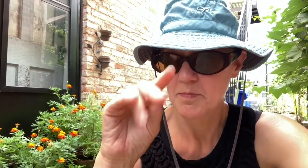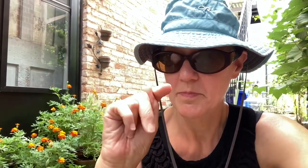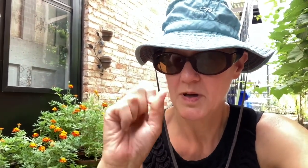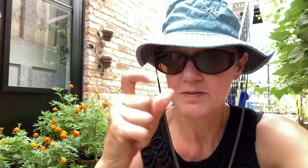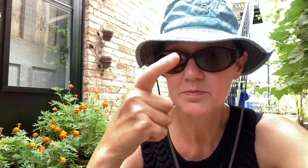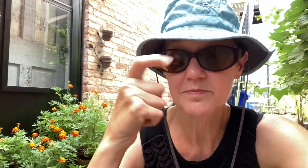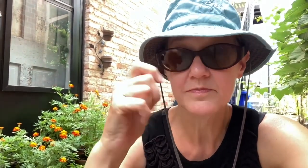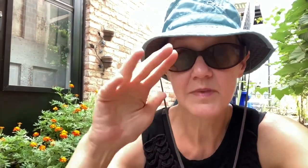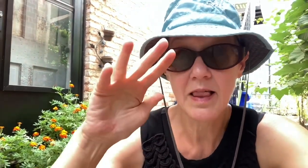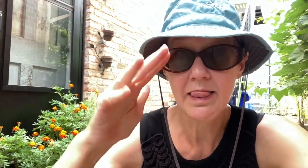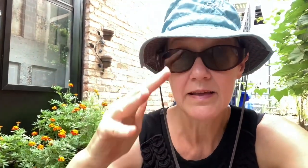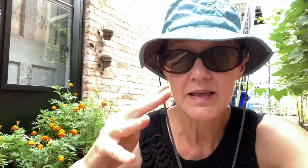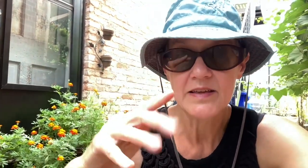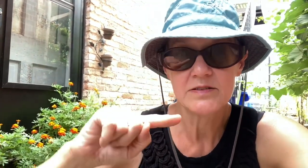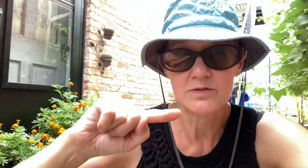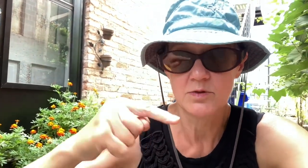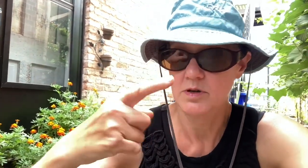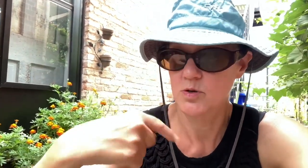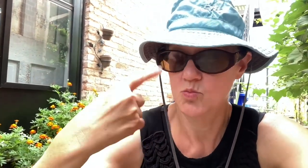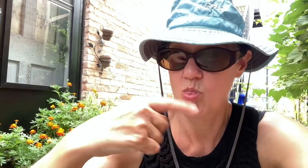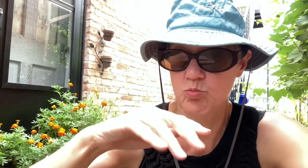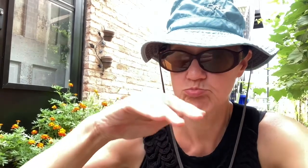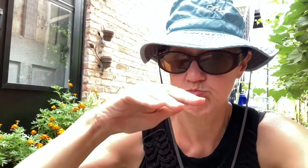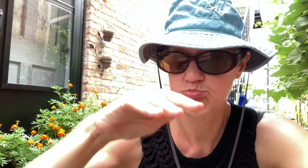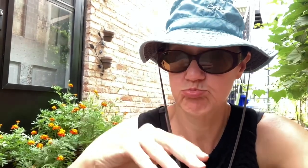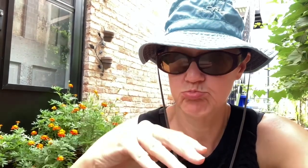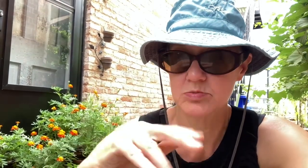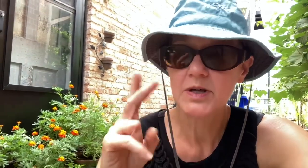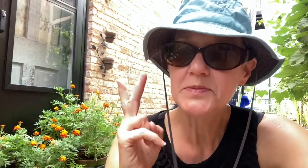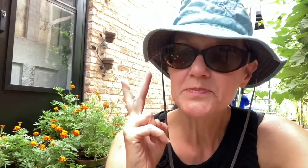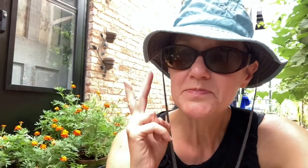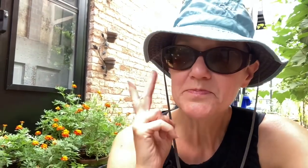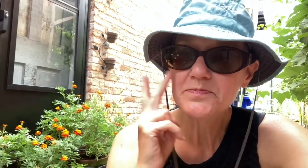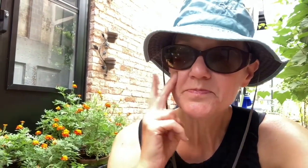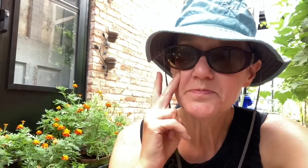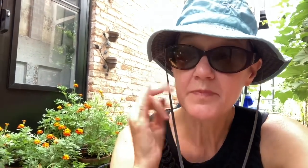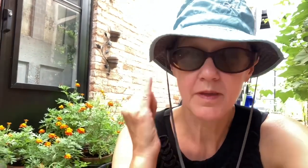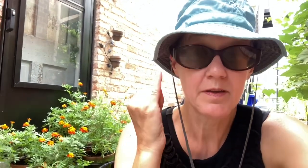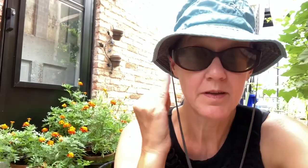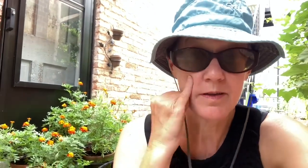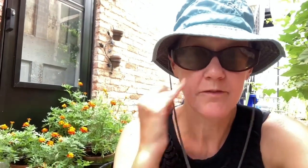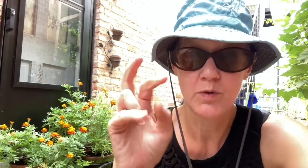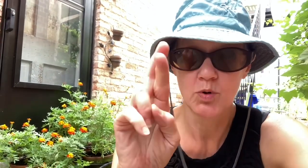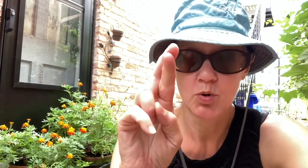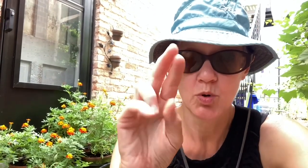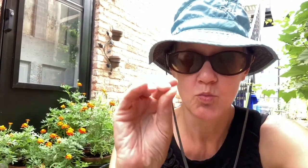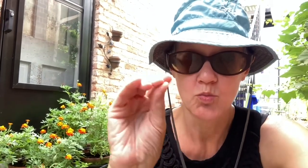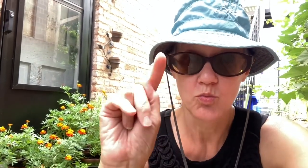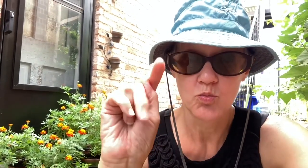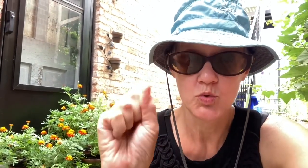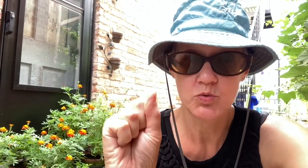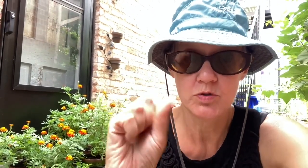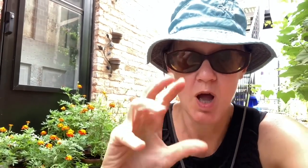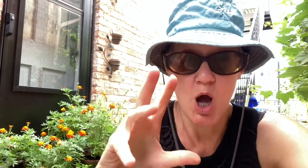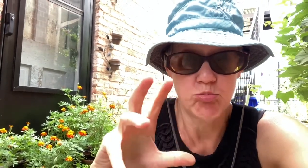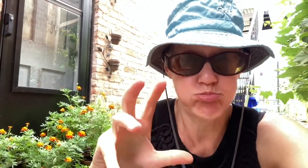pots because the leaves are starting to show some stress. So we're going to pull one up and see, and if they're